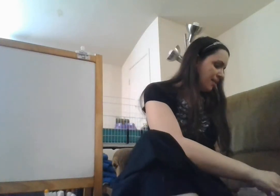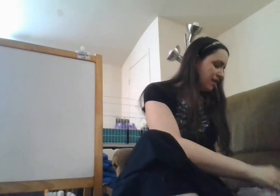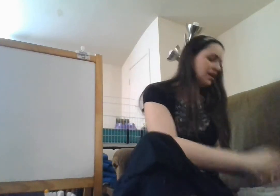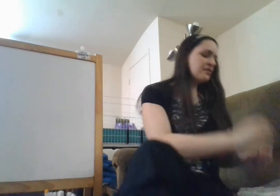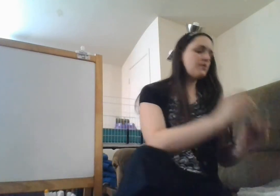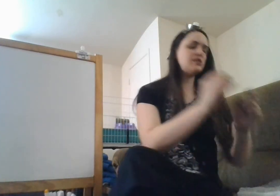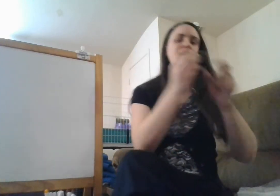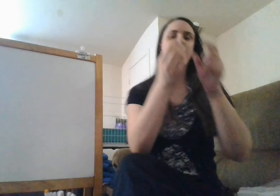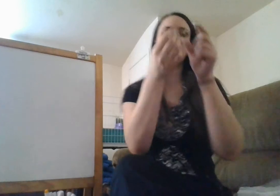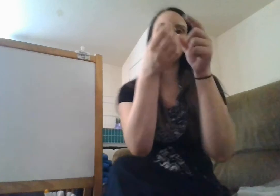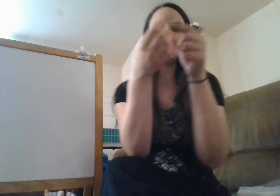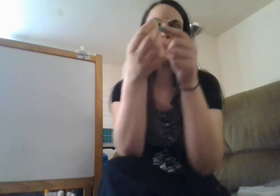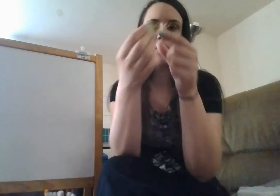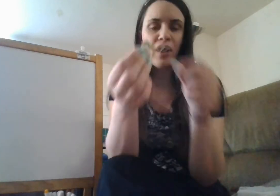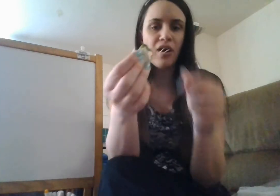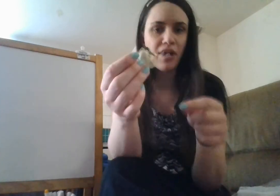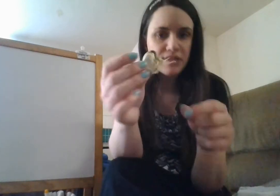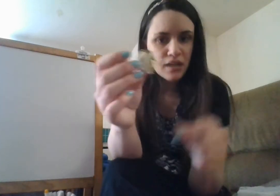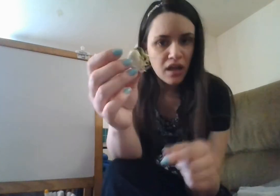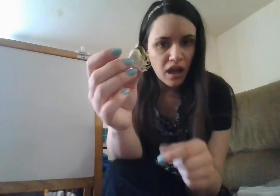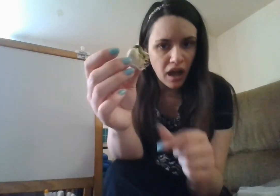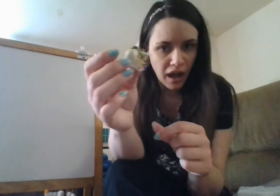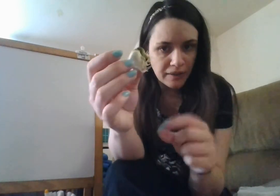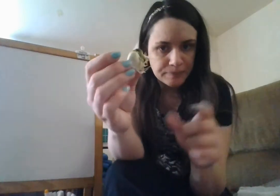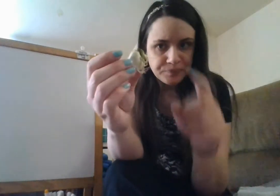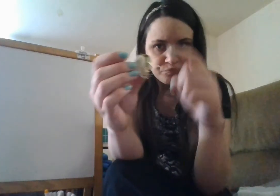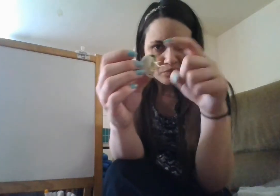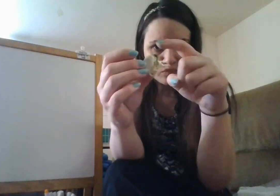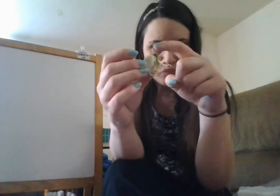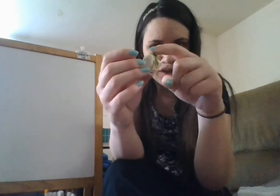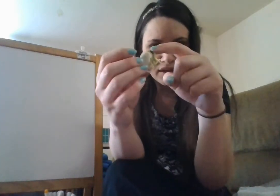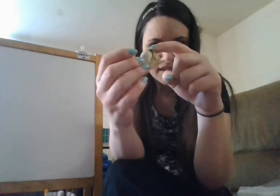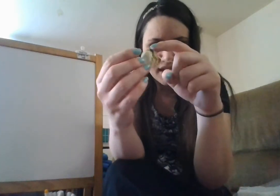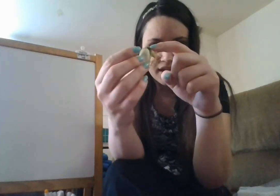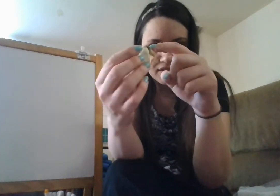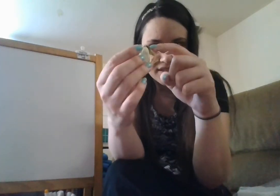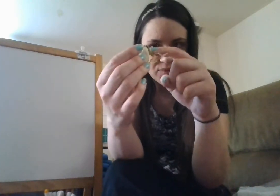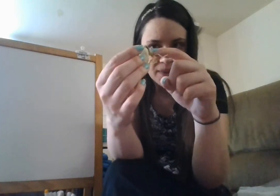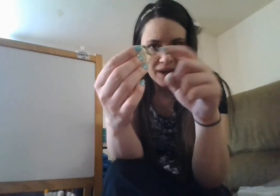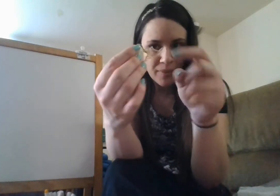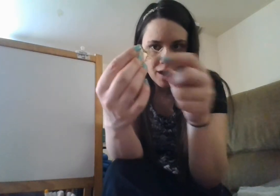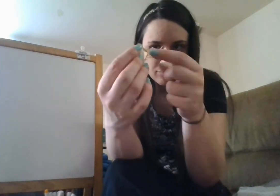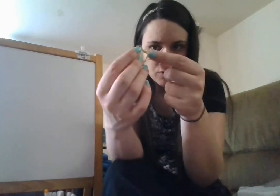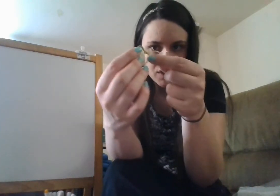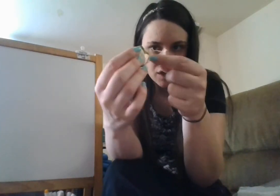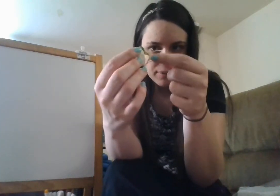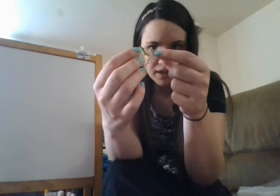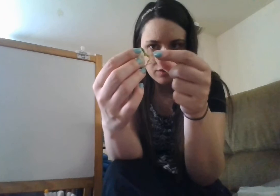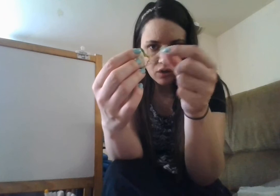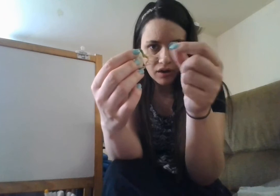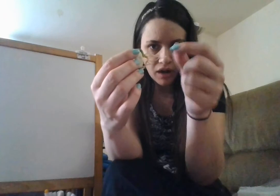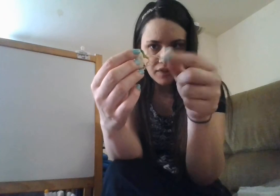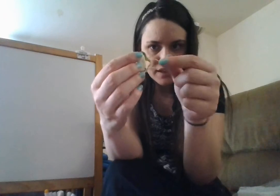Our other one's starting to make a little bit more progress. You could see here the stems coming up, but our roots are pretty long on this